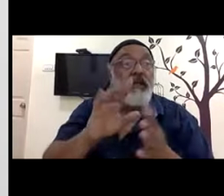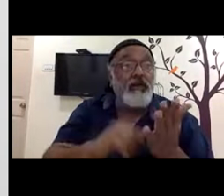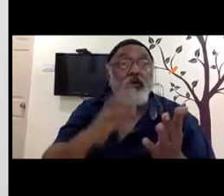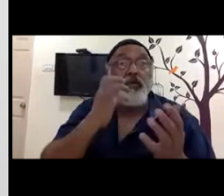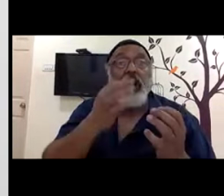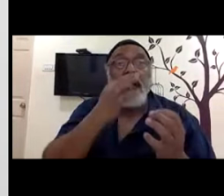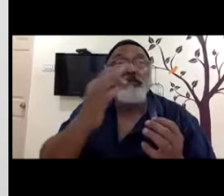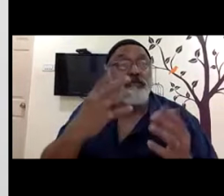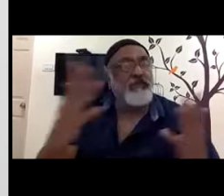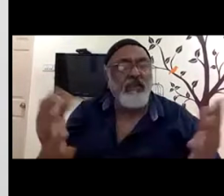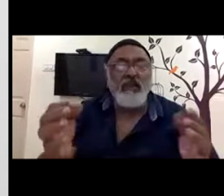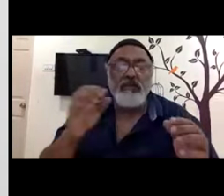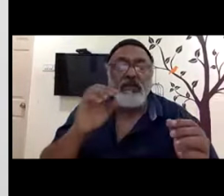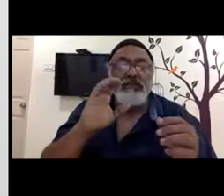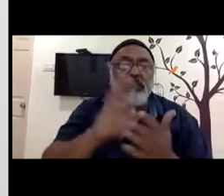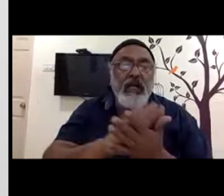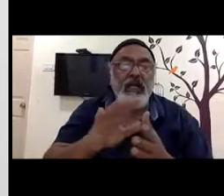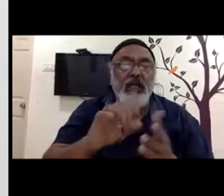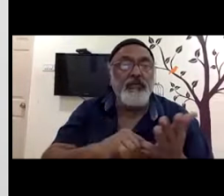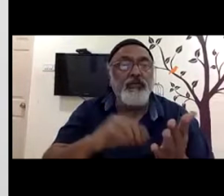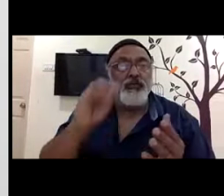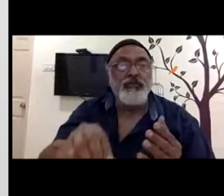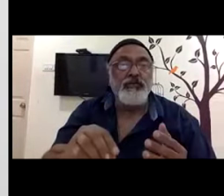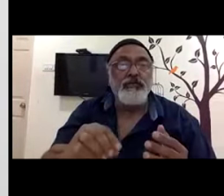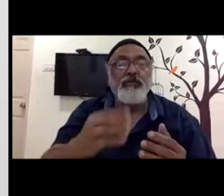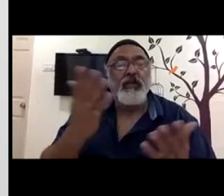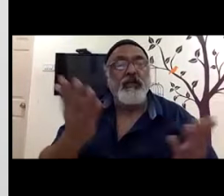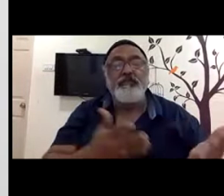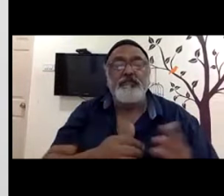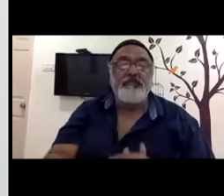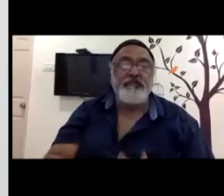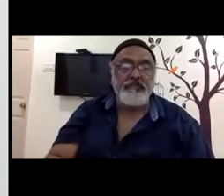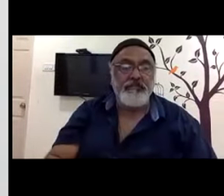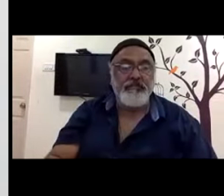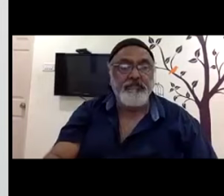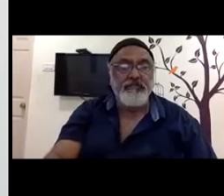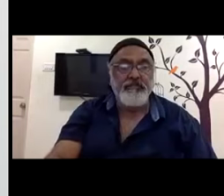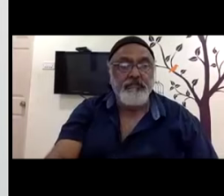ask or anything. So yeah, be comfortable with that. And